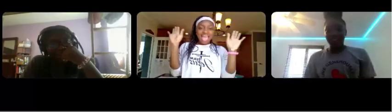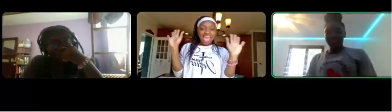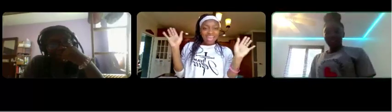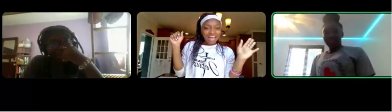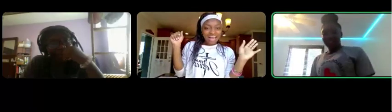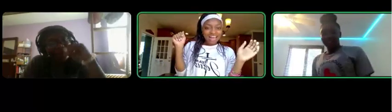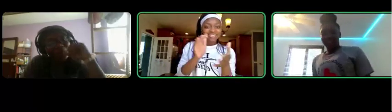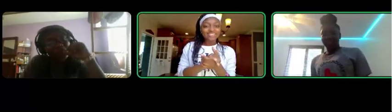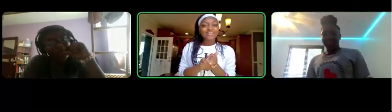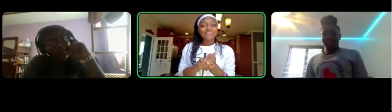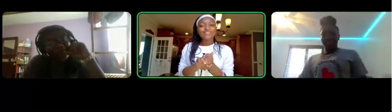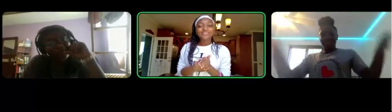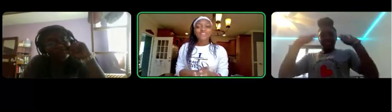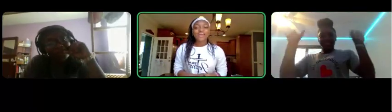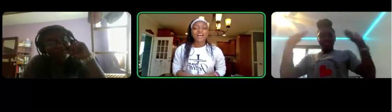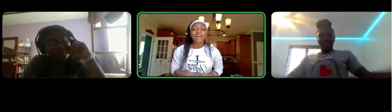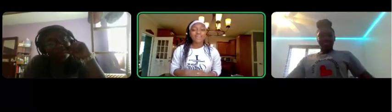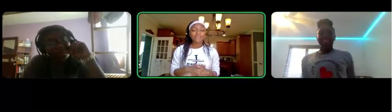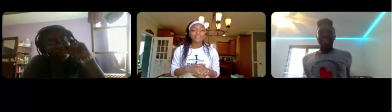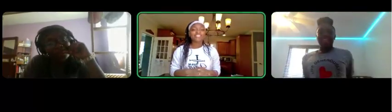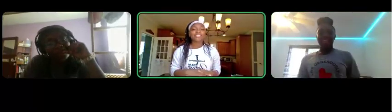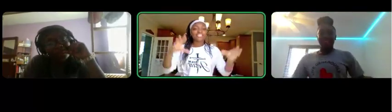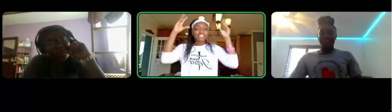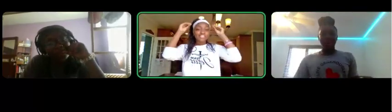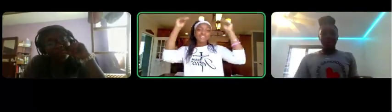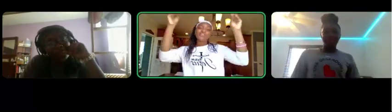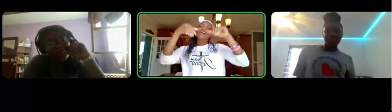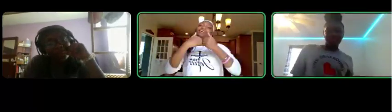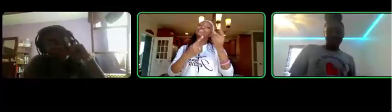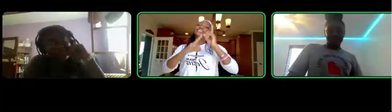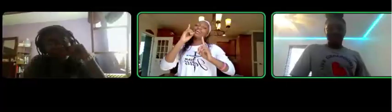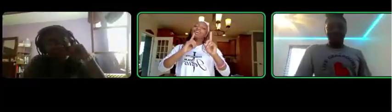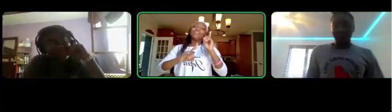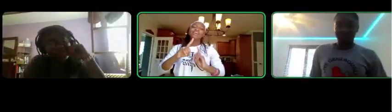Hey guys, so I am about to teach you how to sign